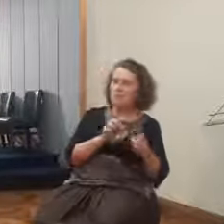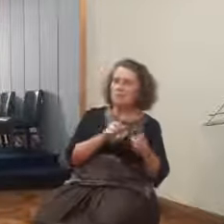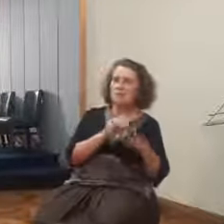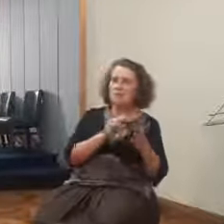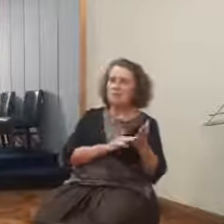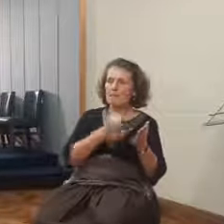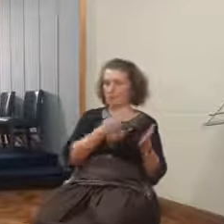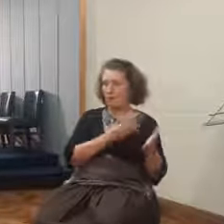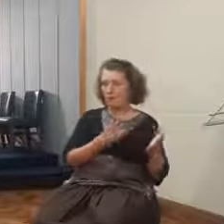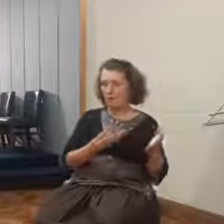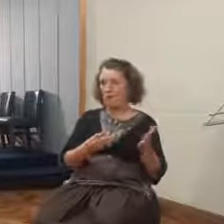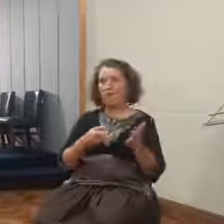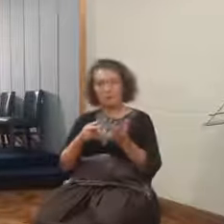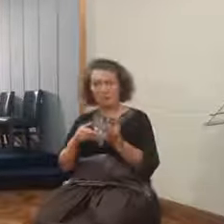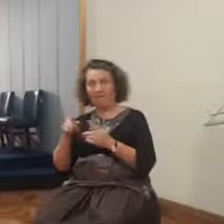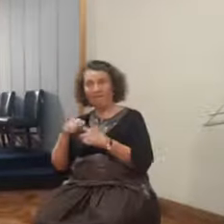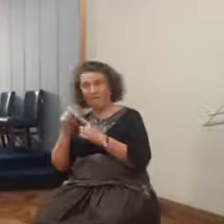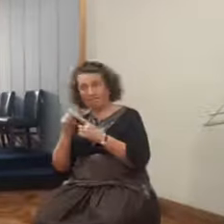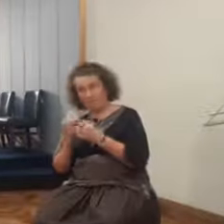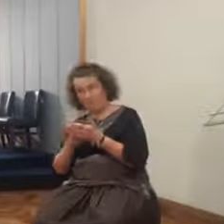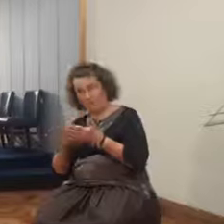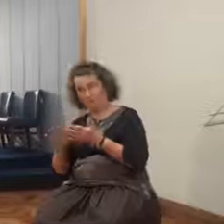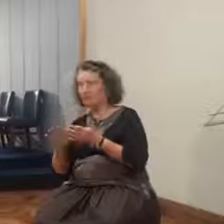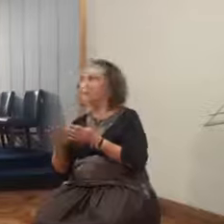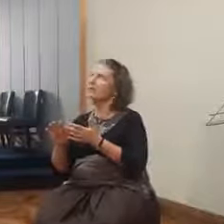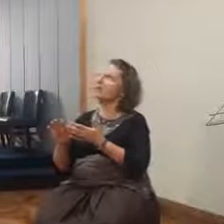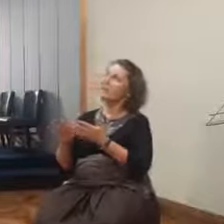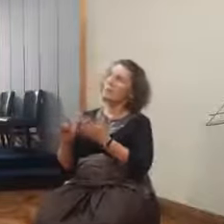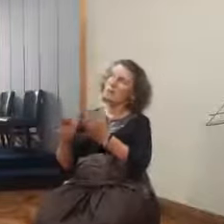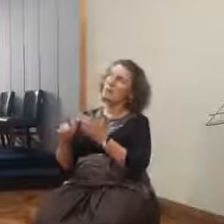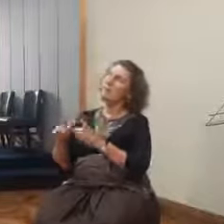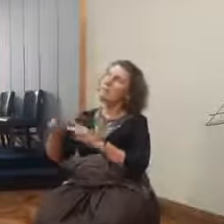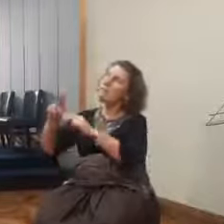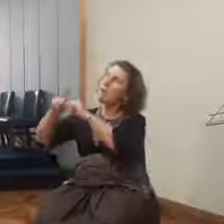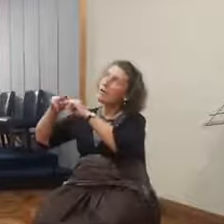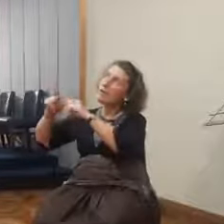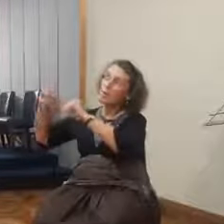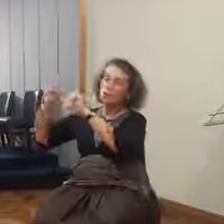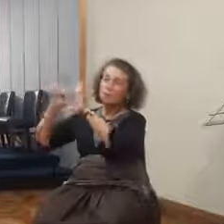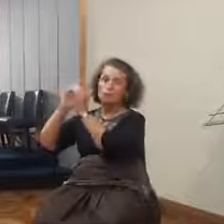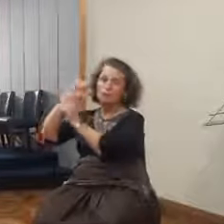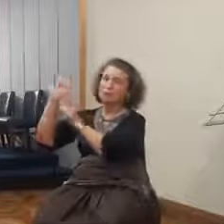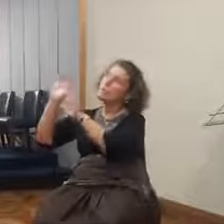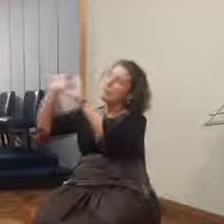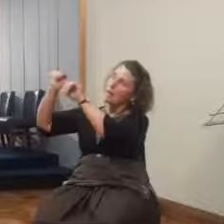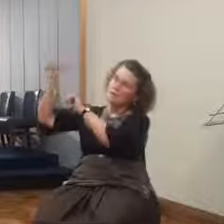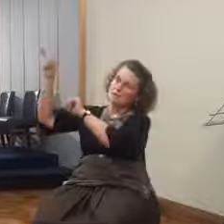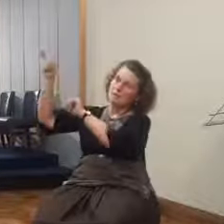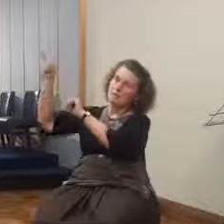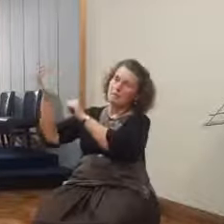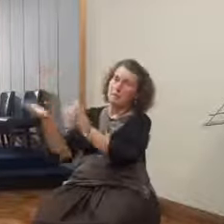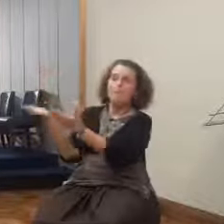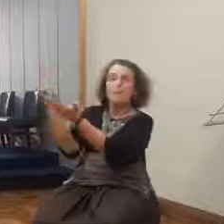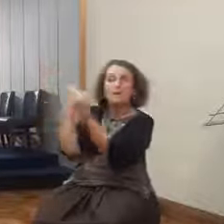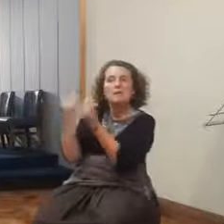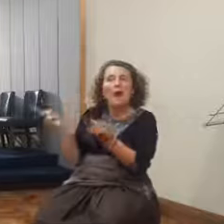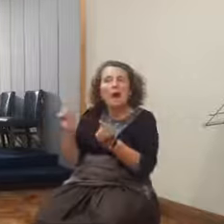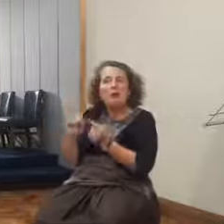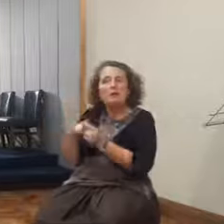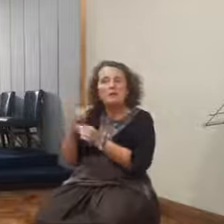3. Blessed be the God and Father of our Lord Jesus Christ, who has blessed us with all spiritual blessings in